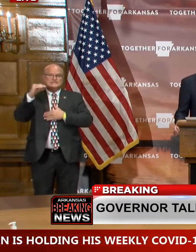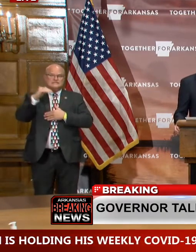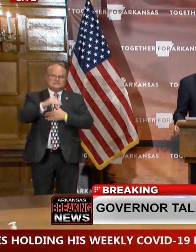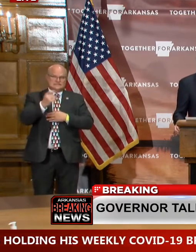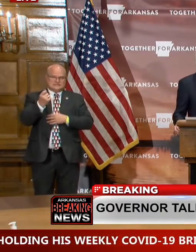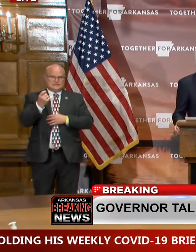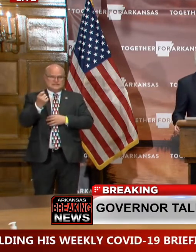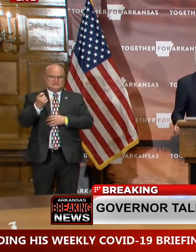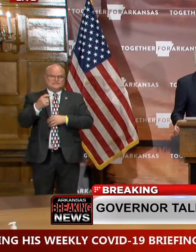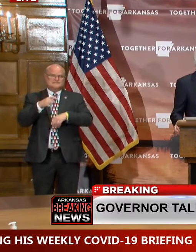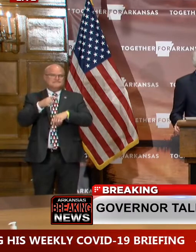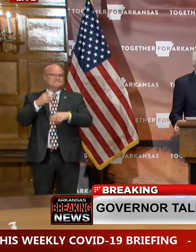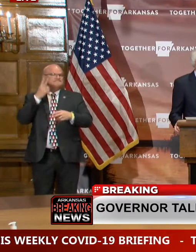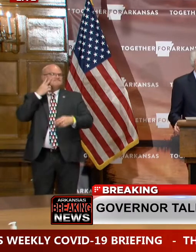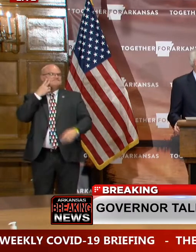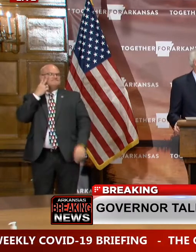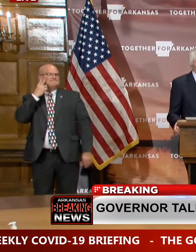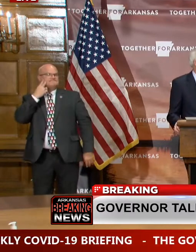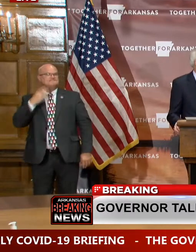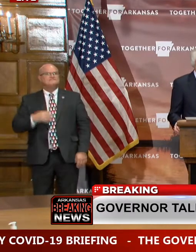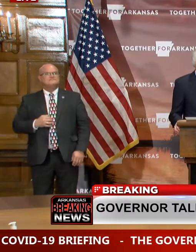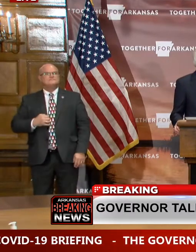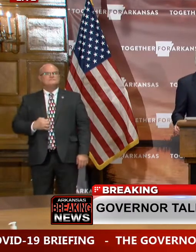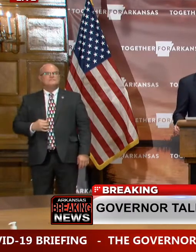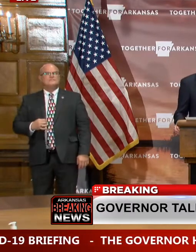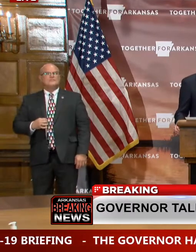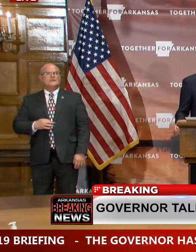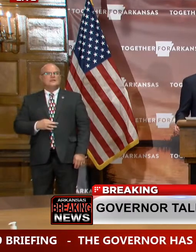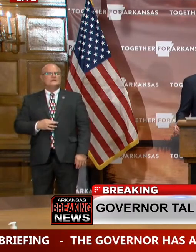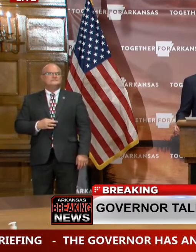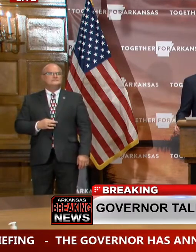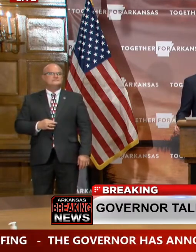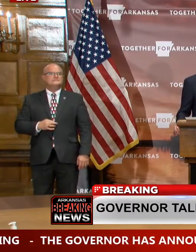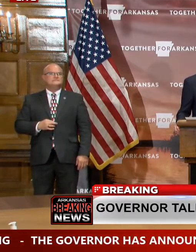bit. Time will tell. Next, we see